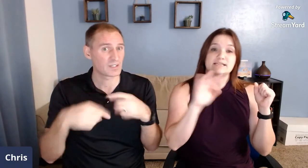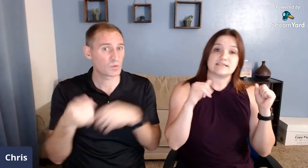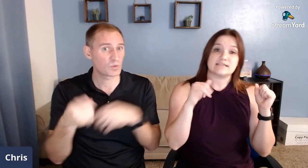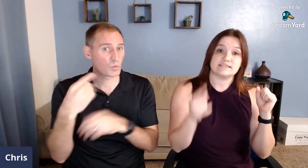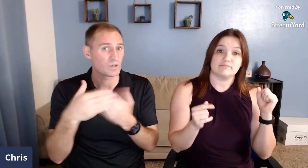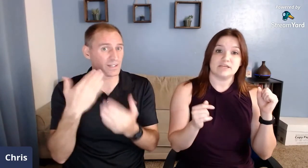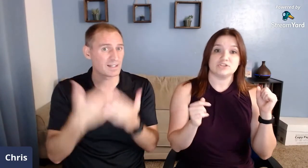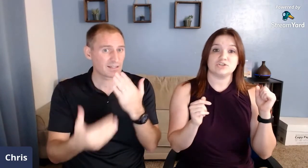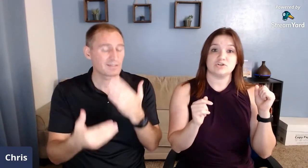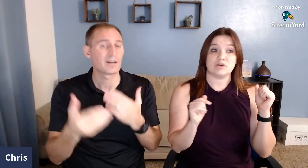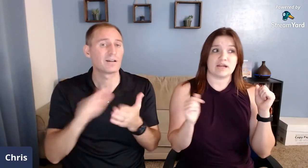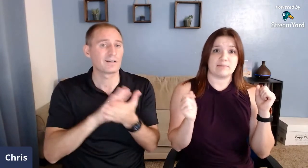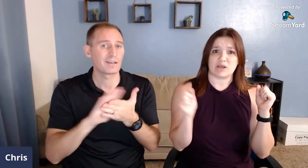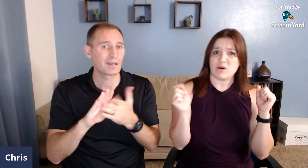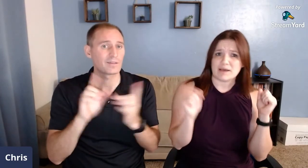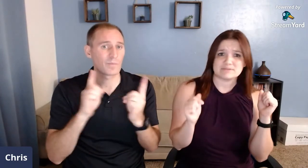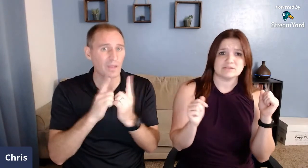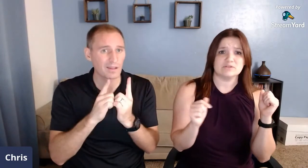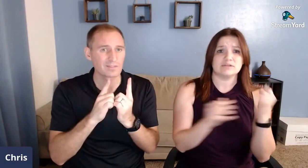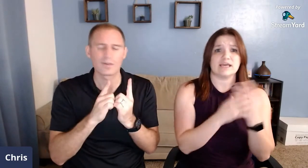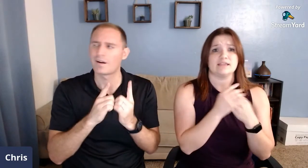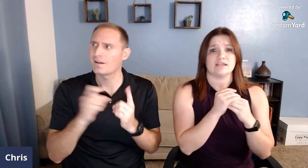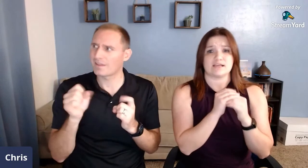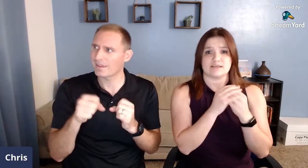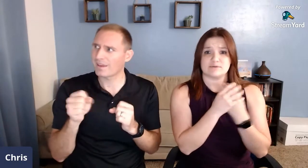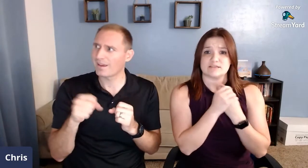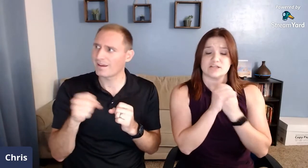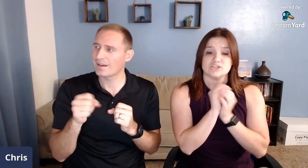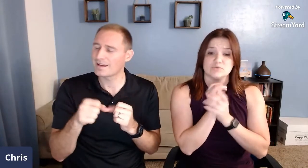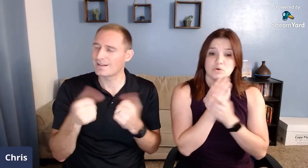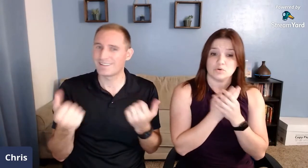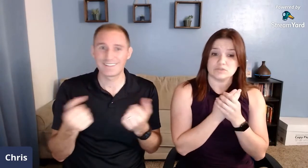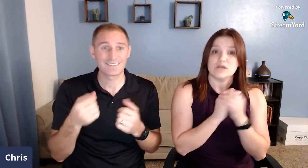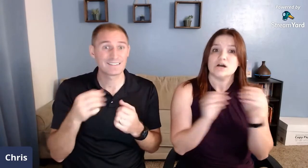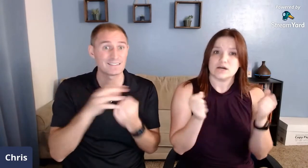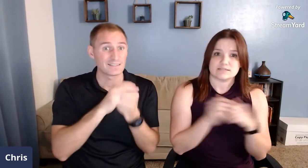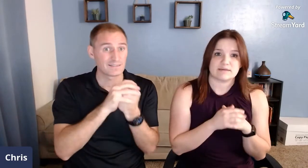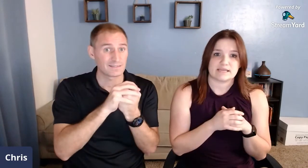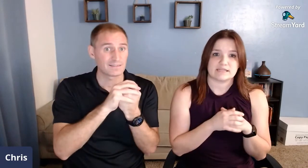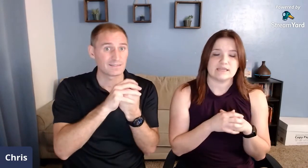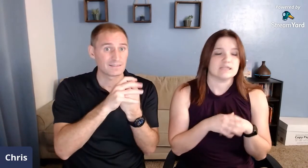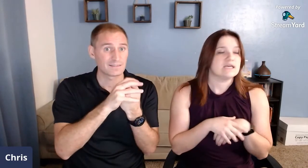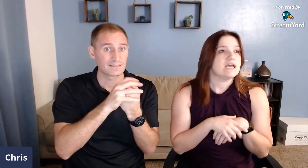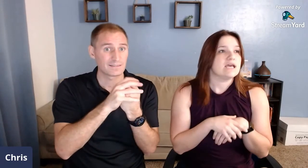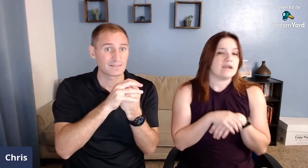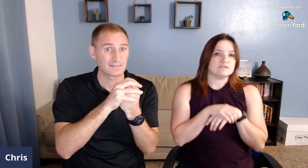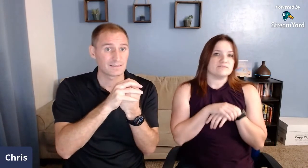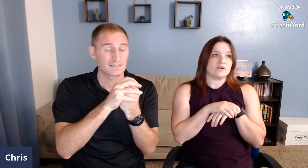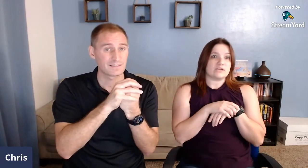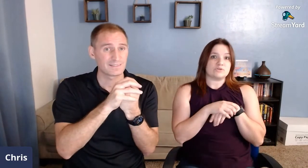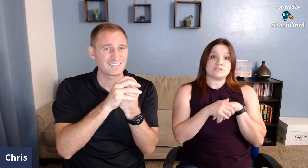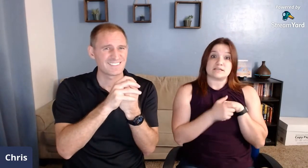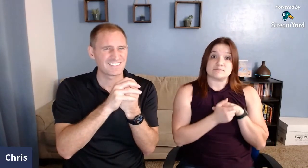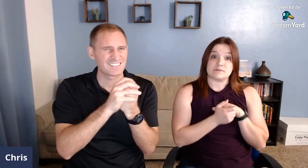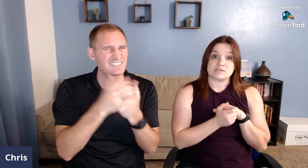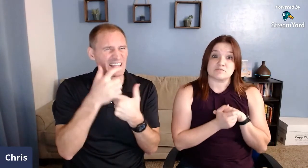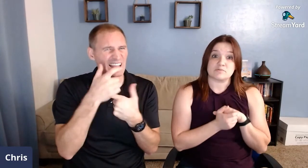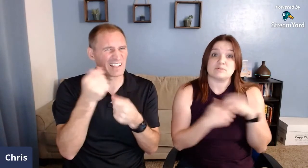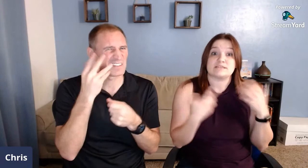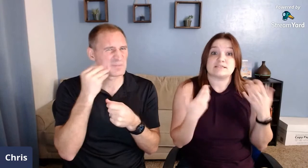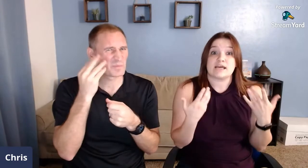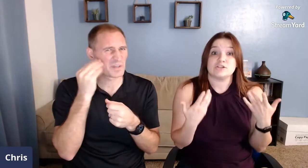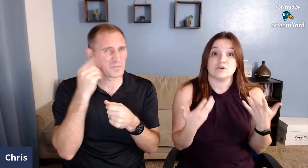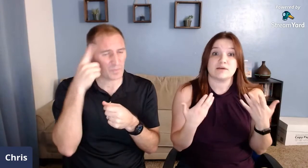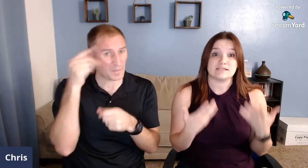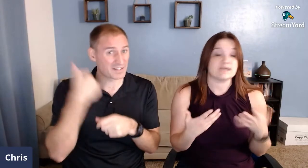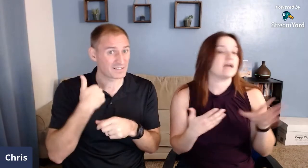she was like, "It's nice to meet you." And I'm like, "Oh, absolutely." And then as I would sign, she would hold onto my hand again. And it was a very interesting experience for